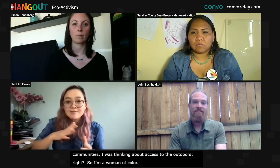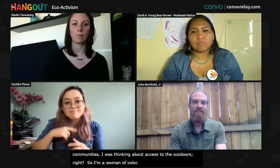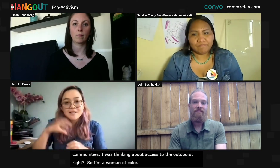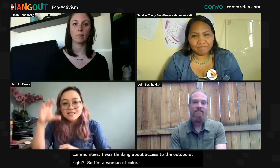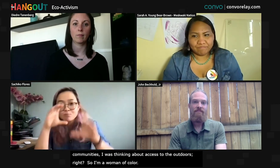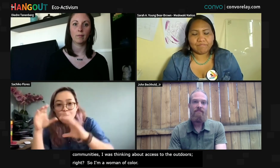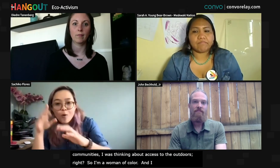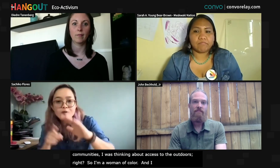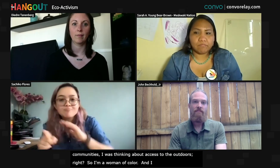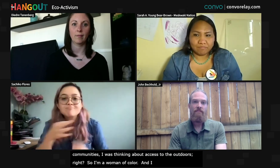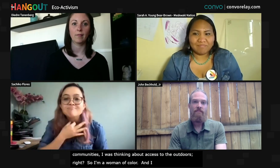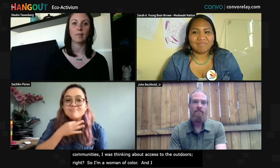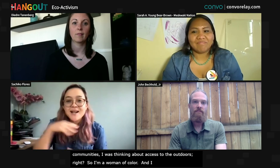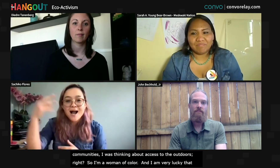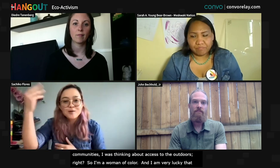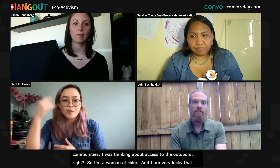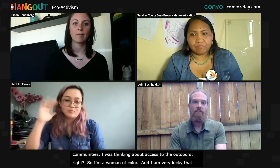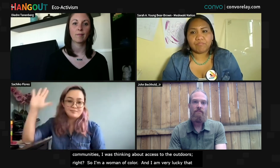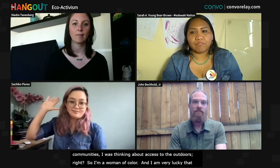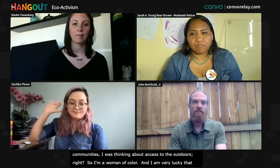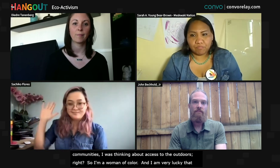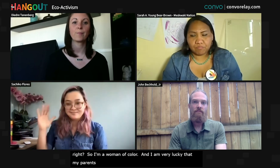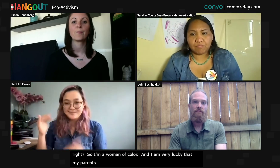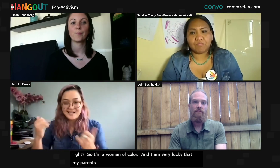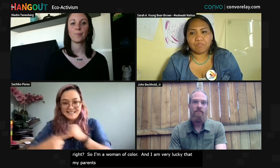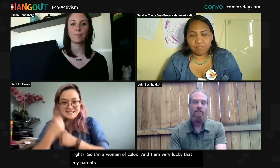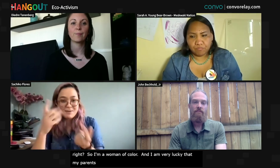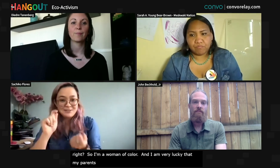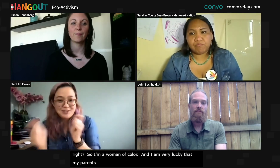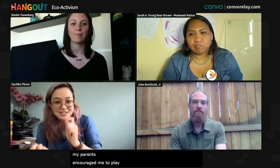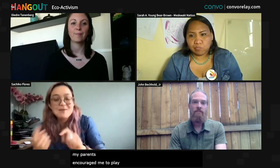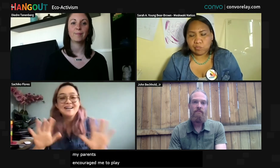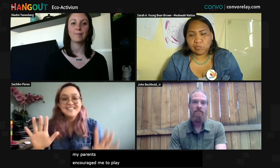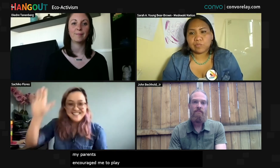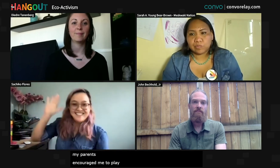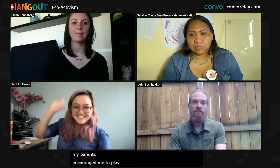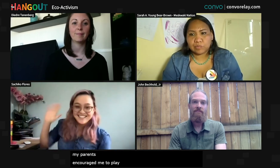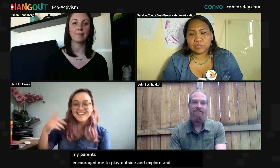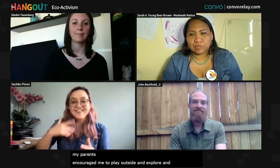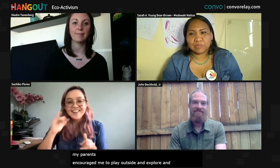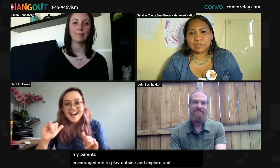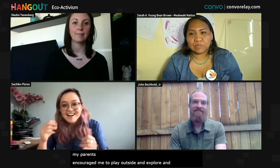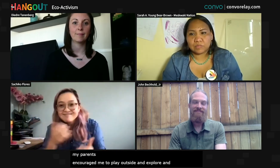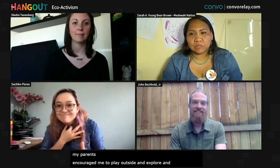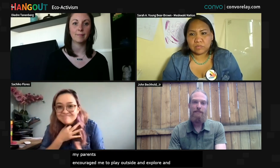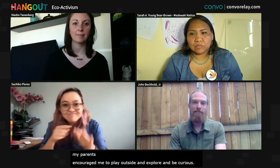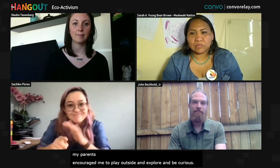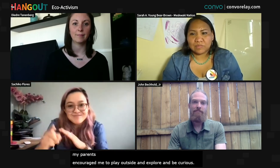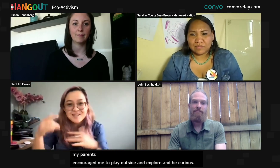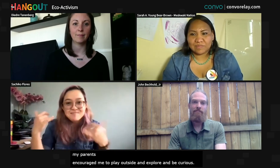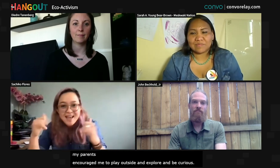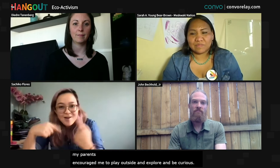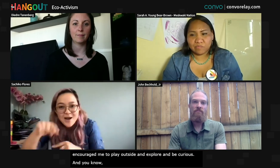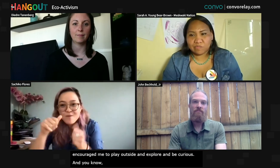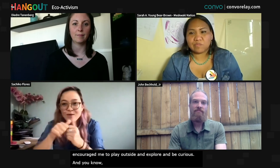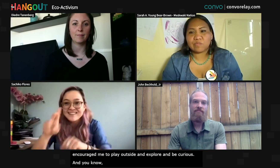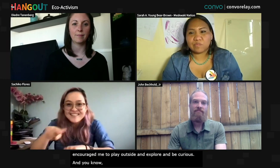my parents encouraged me to play outside and explore and be curious. And, so that's something I